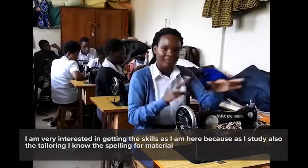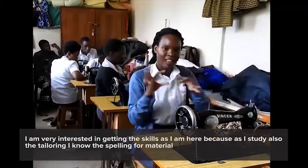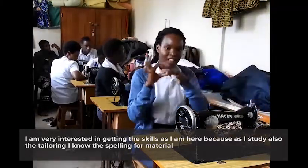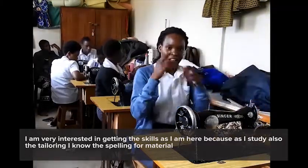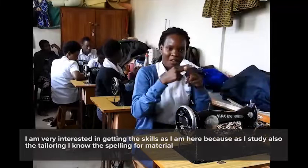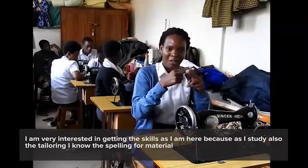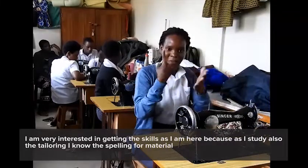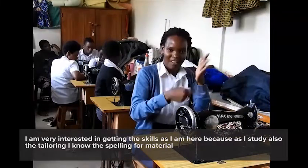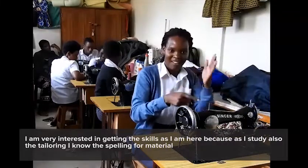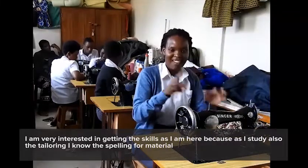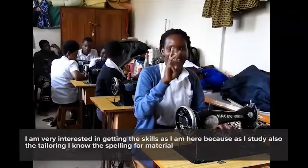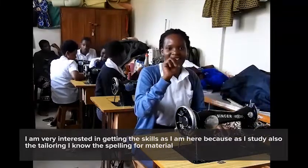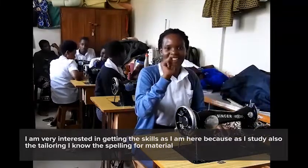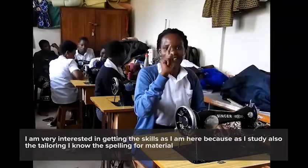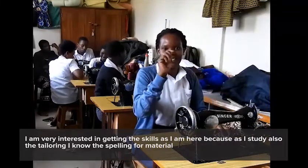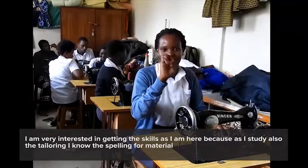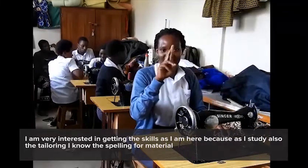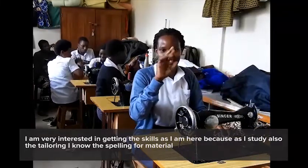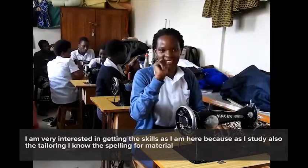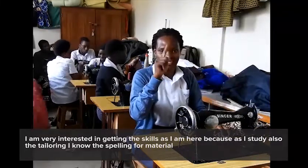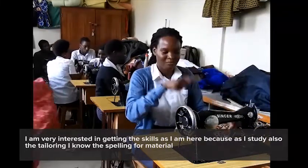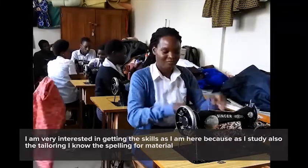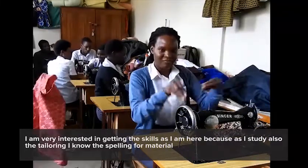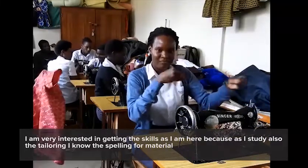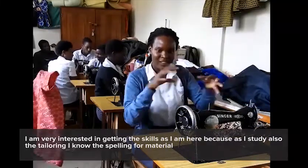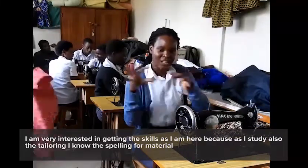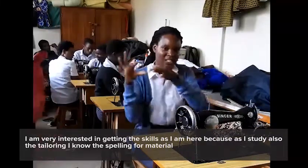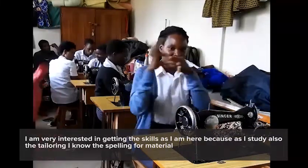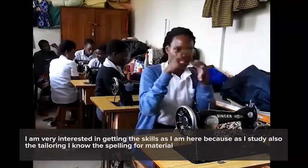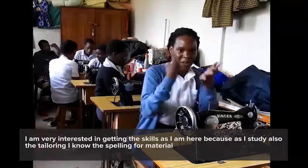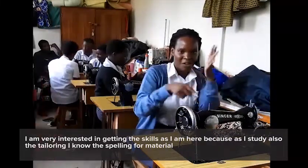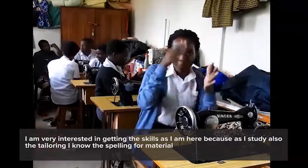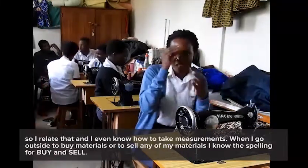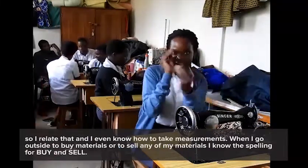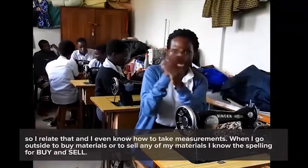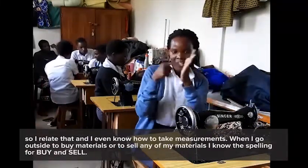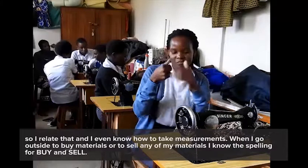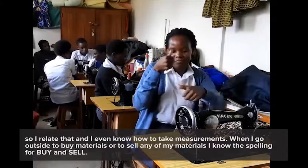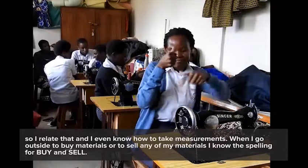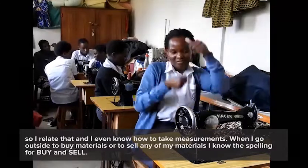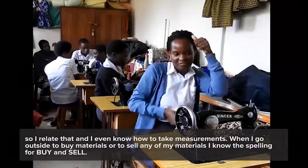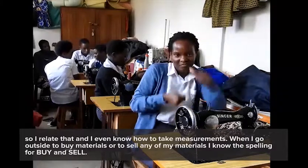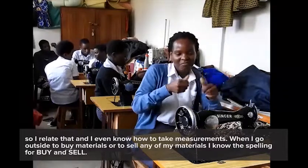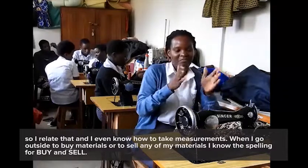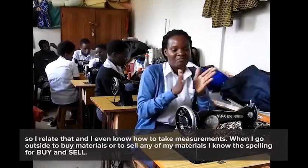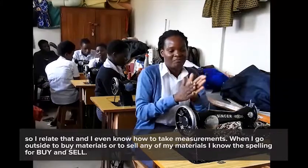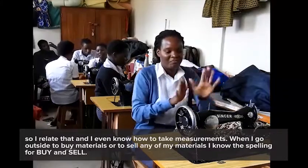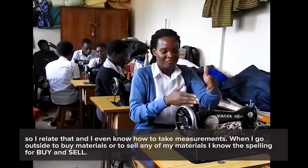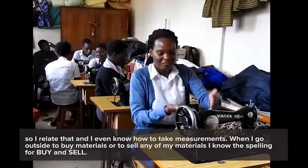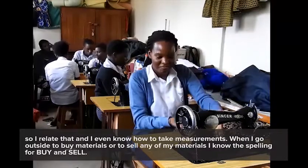I know the spelling for material. So I relate that and I even know how to take